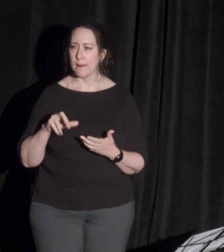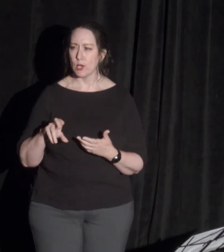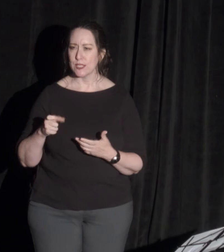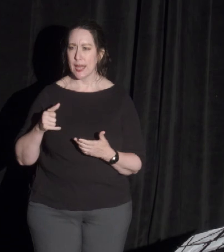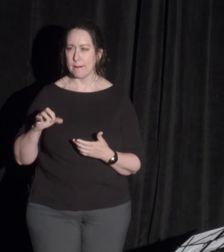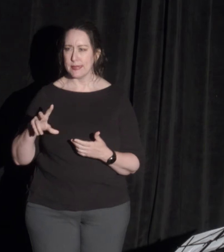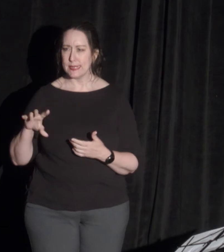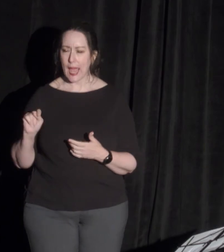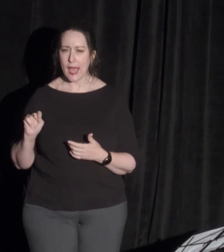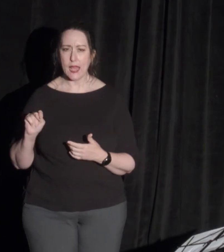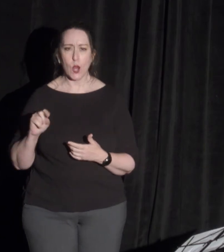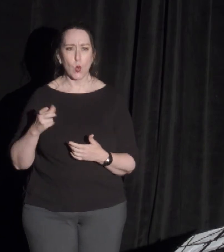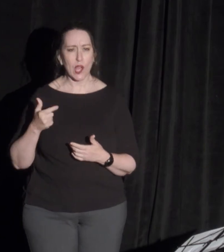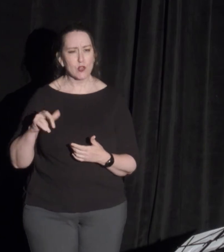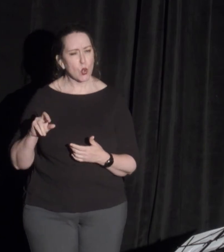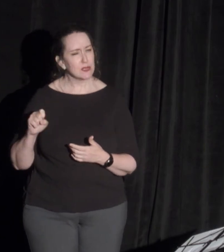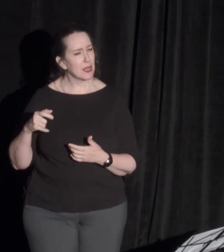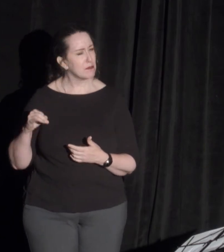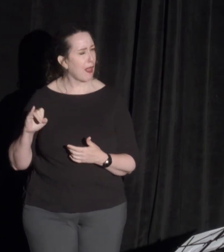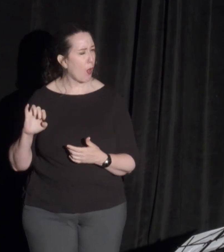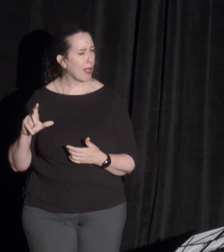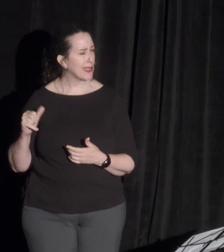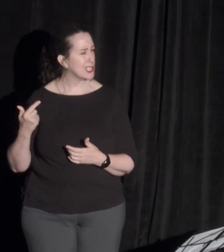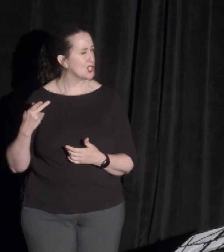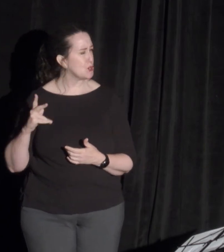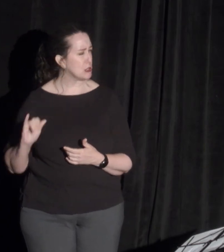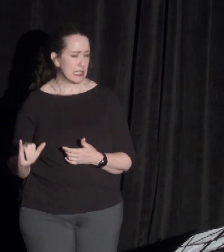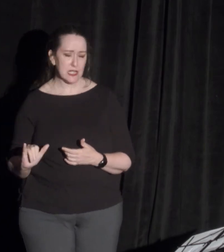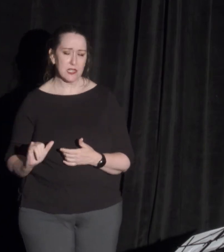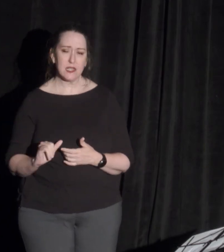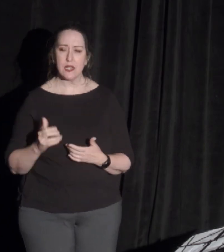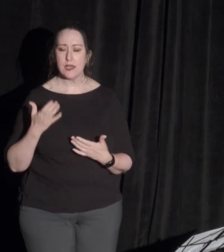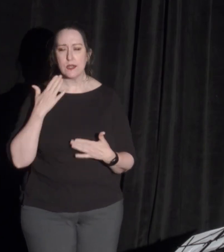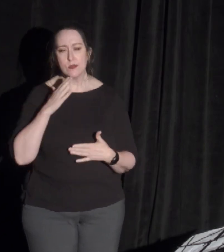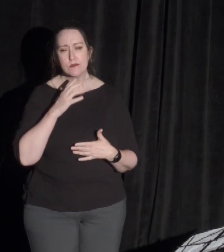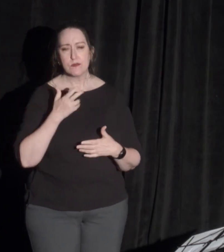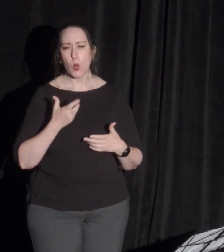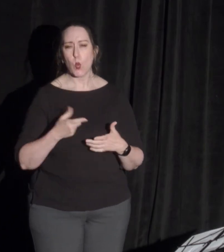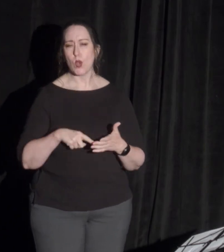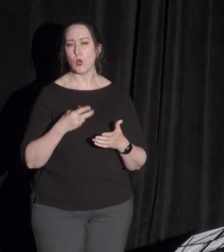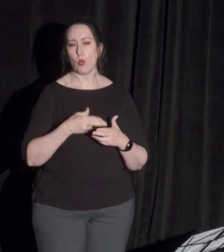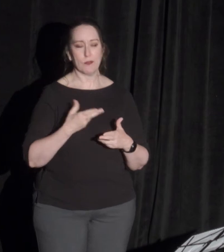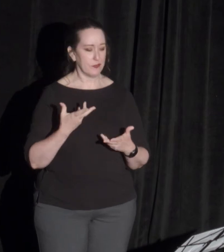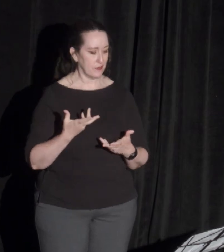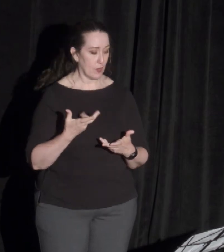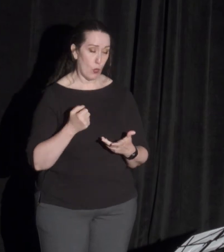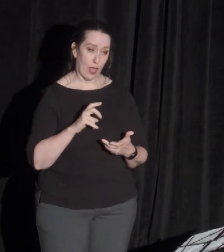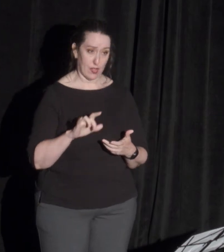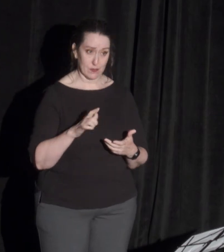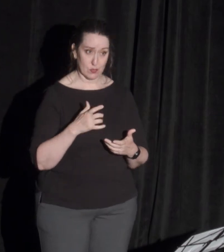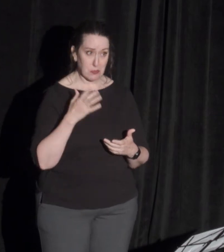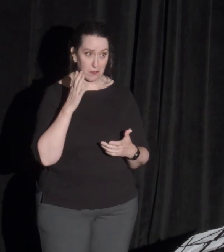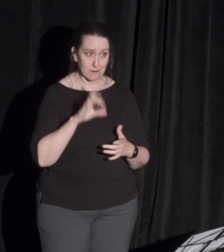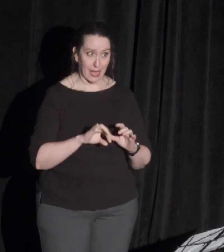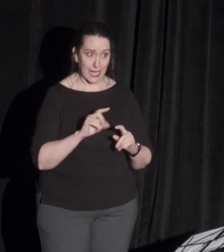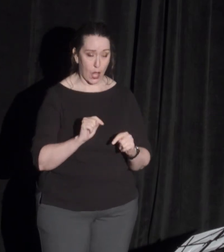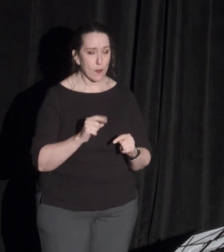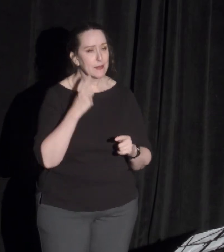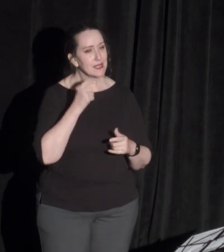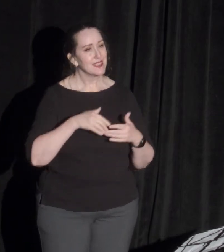a quadroseptology? I don't know. What do you? Well, we're about to find out, because this next award is for